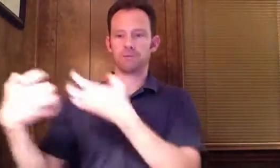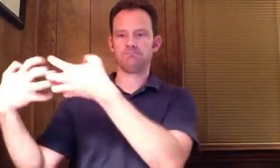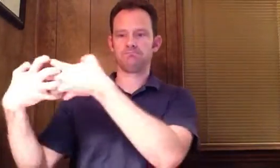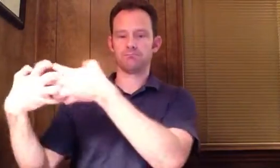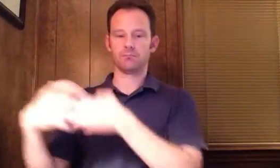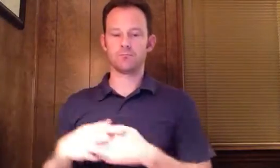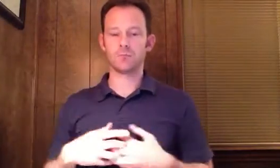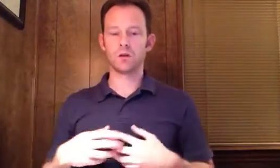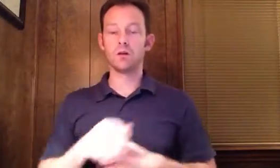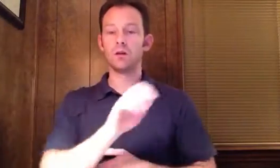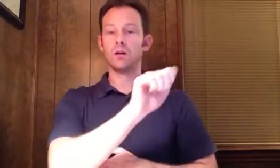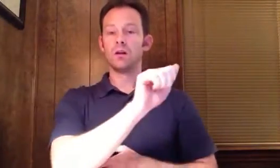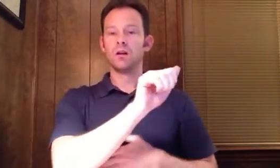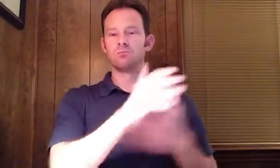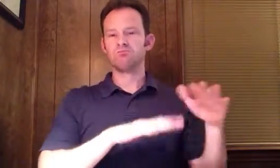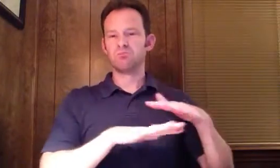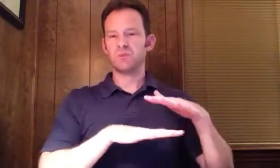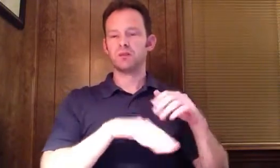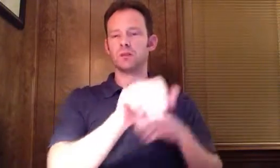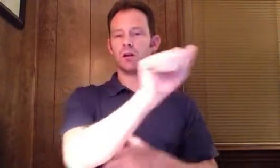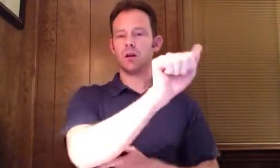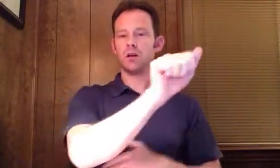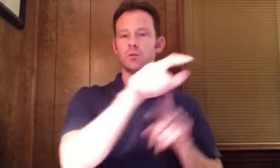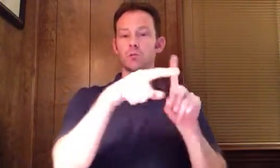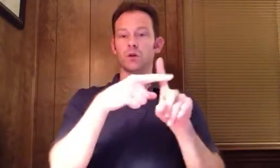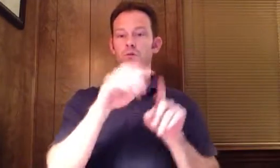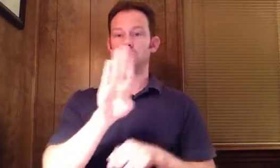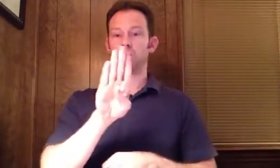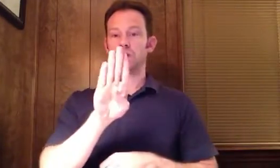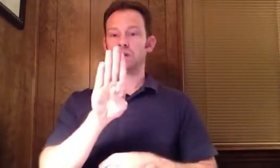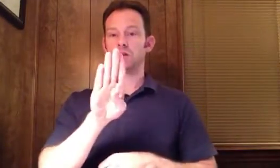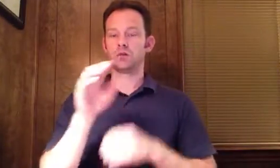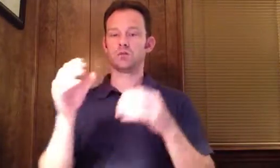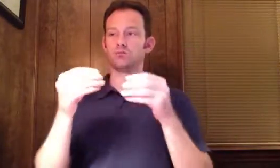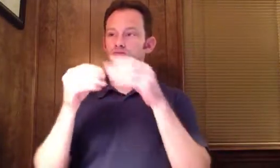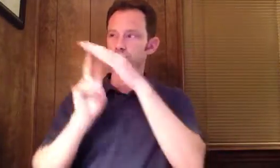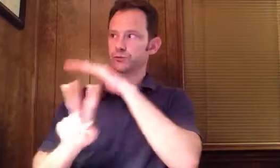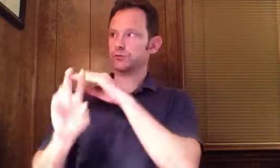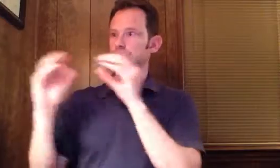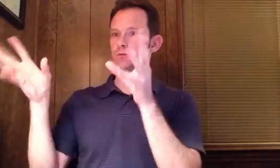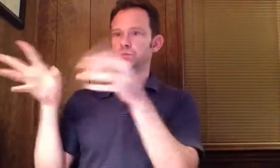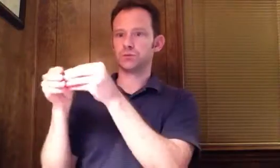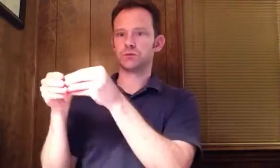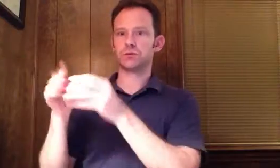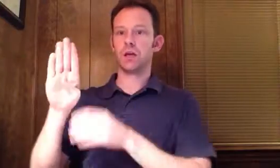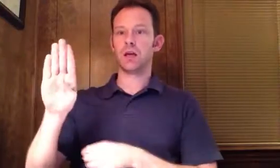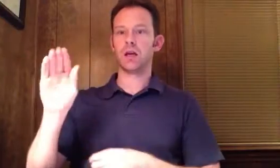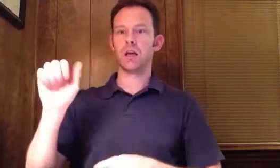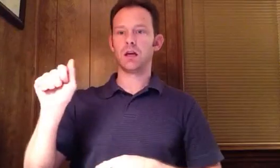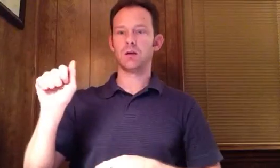Basically, A reacts with B, and we get a new compound, AB. An example of that would be hydrogen